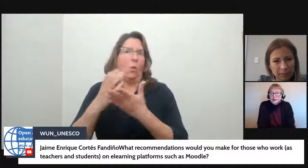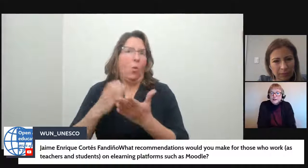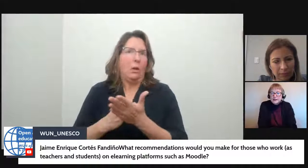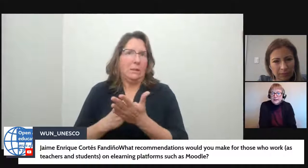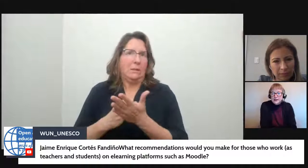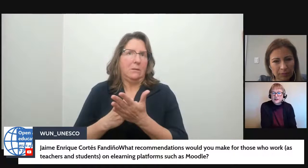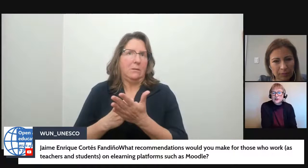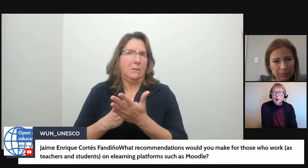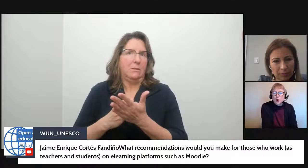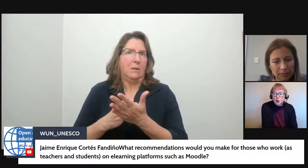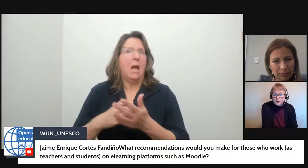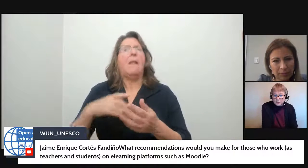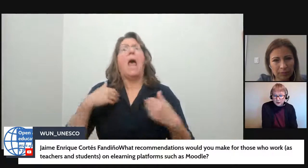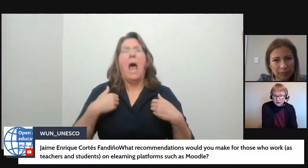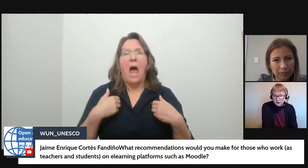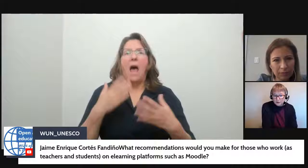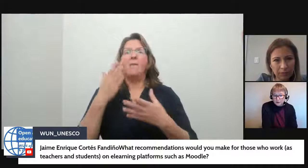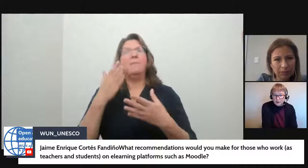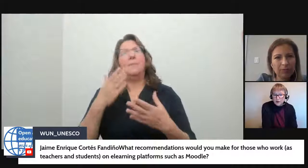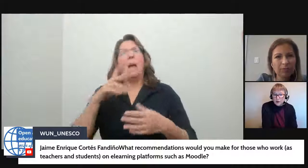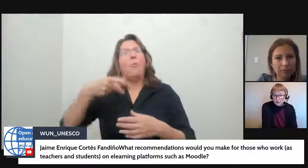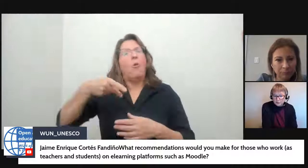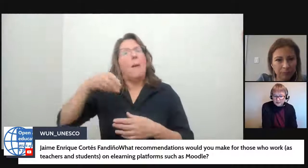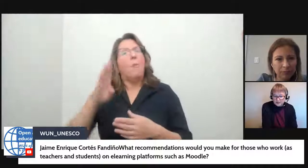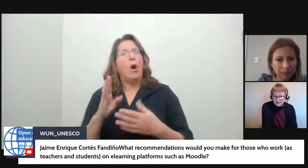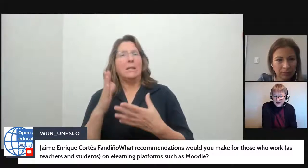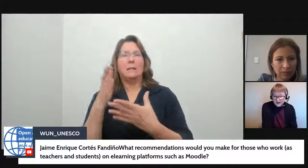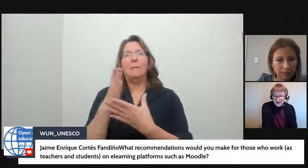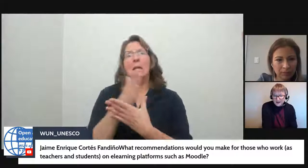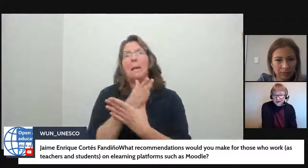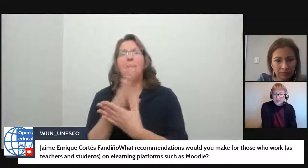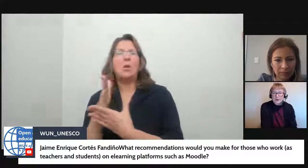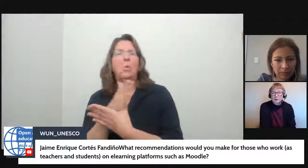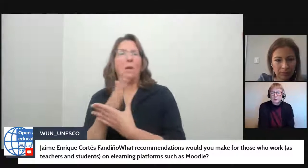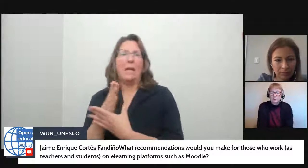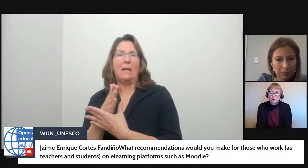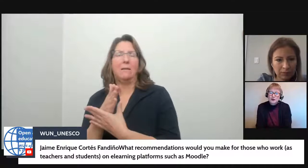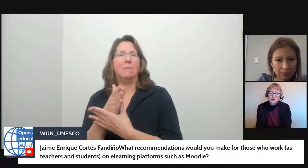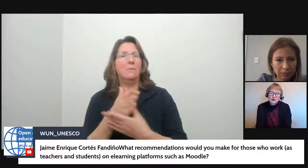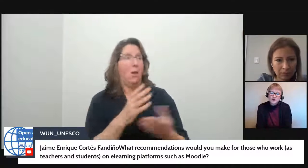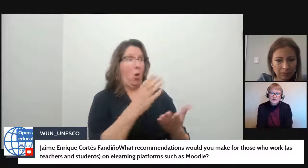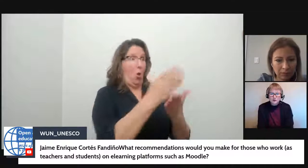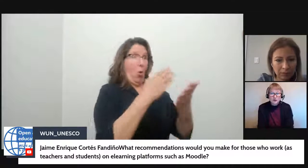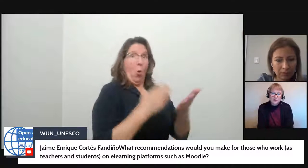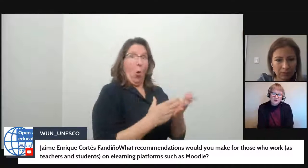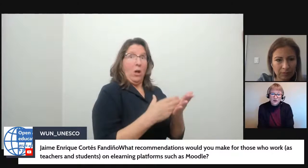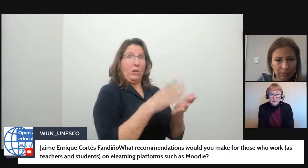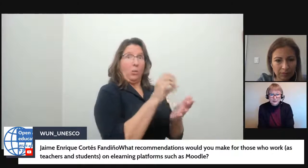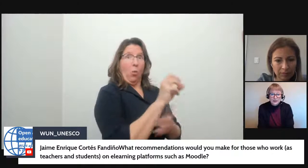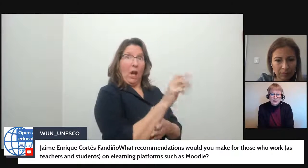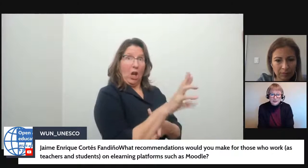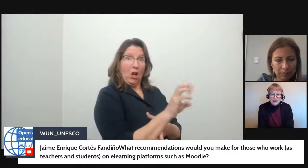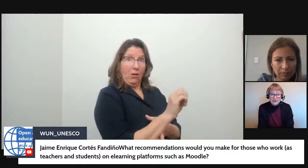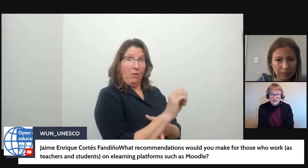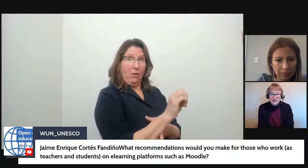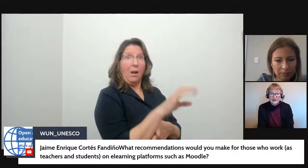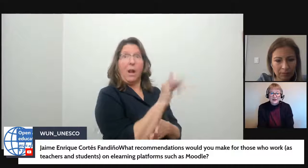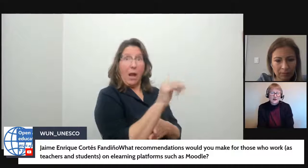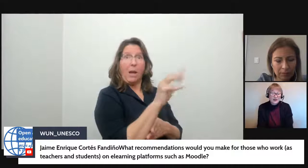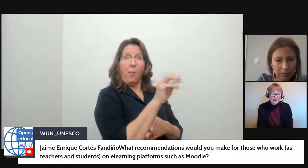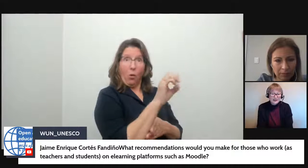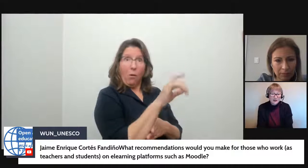Like Moodle is related to coursework and coursework design, but Pressworks is sort of in